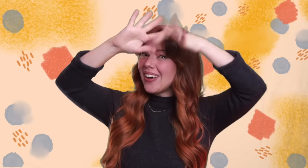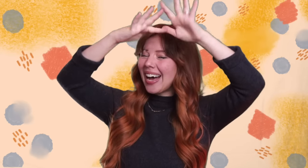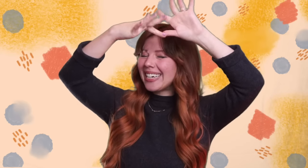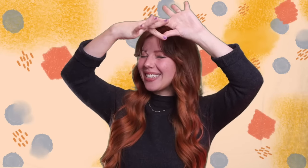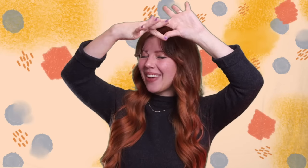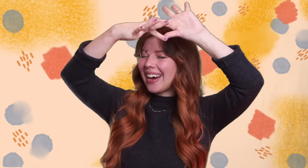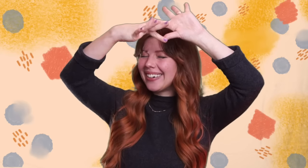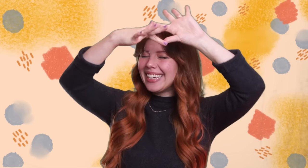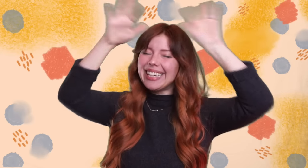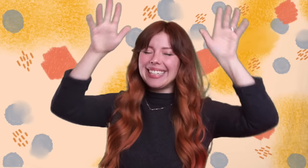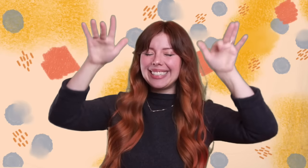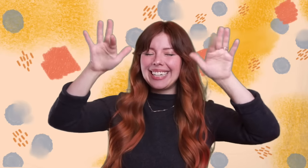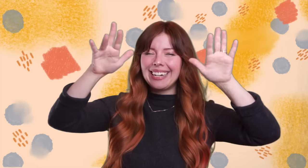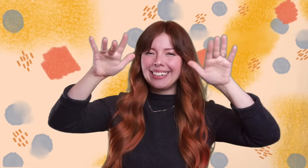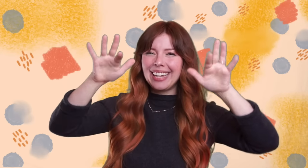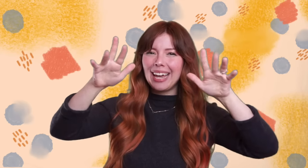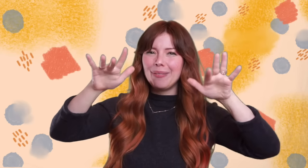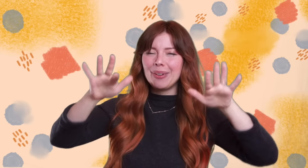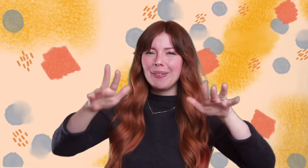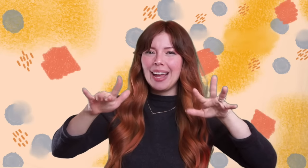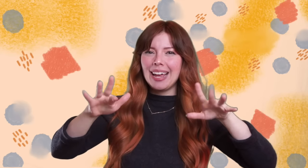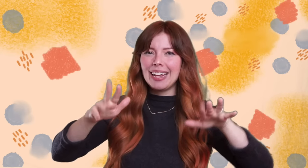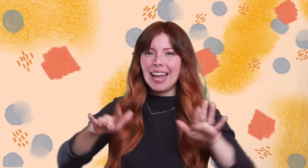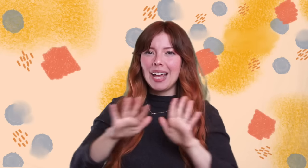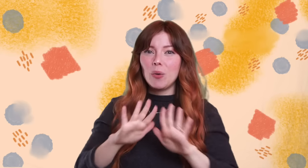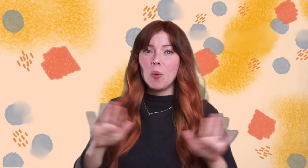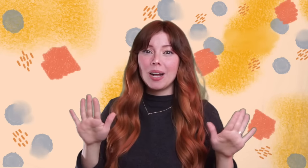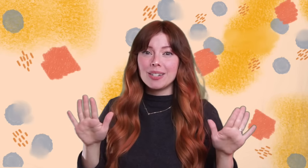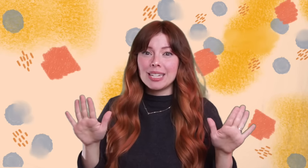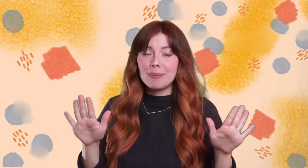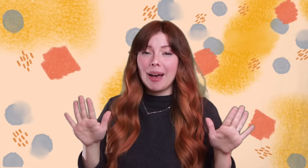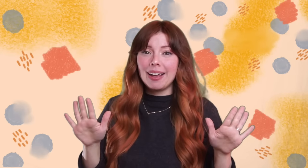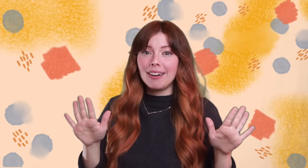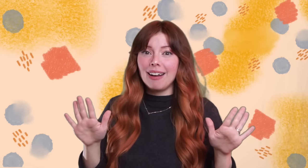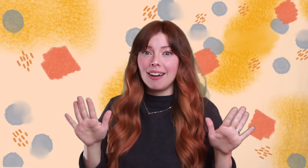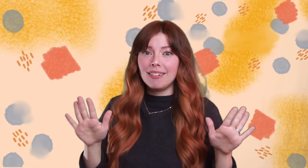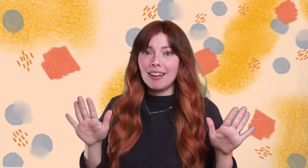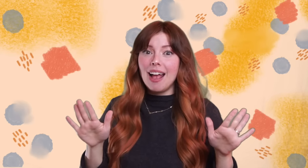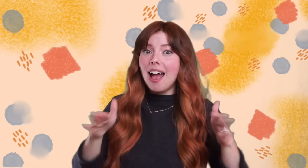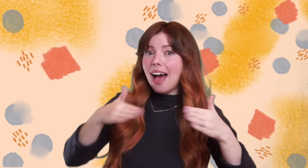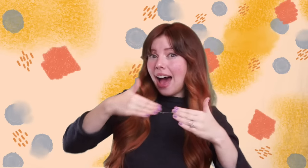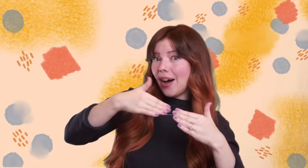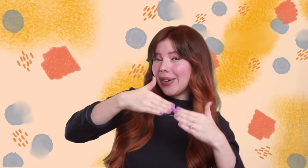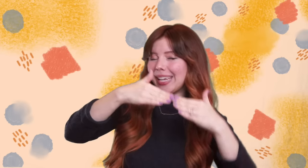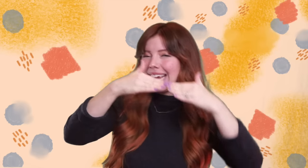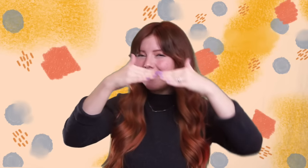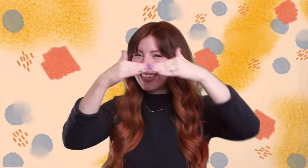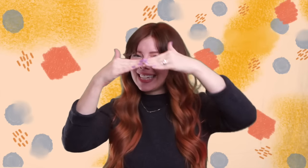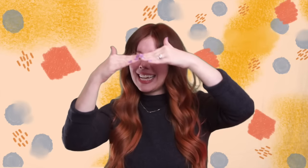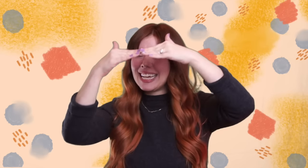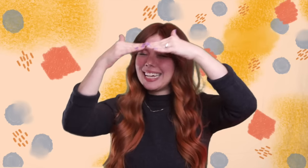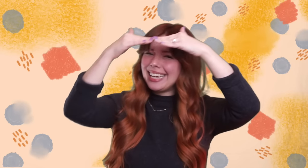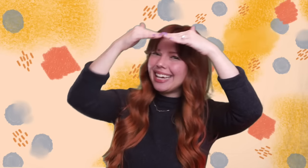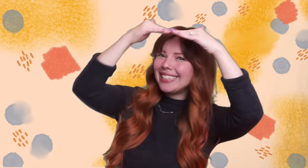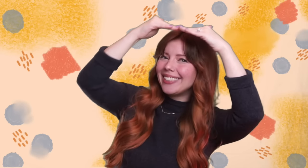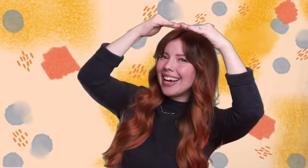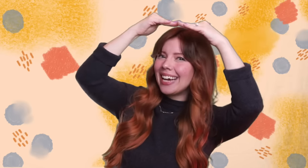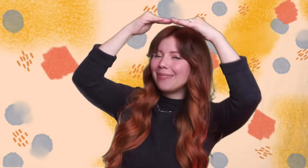water spout. Down came the rain and washed the spider out. Out came the sun and dried up all